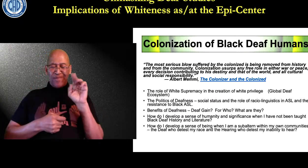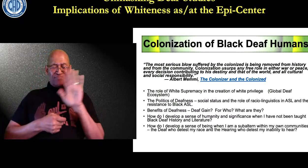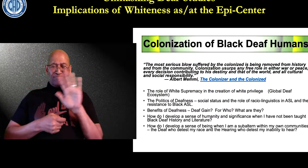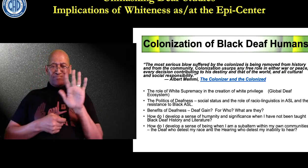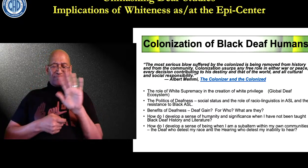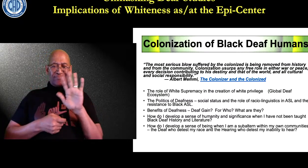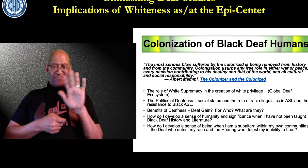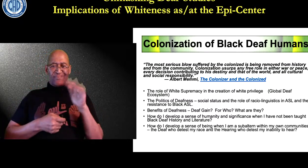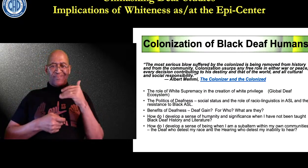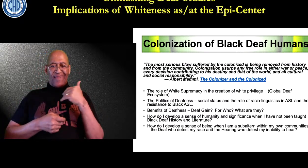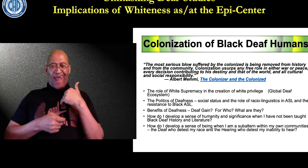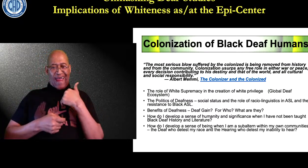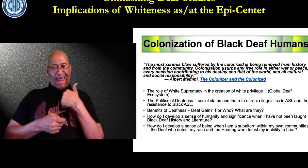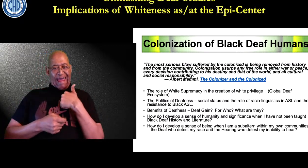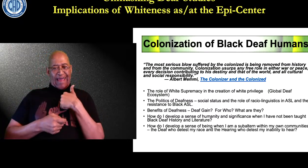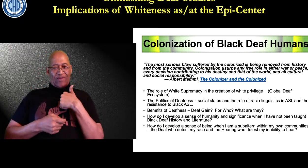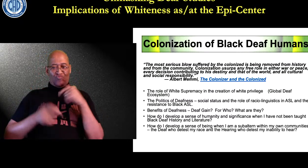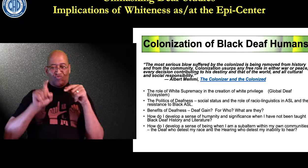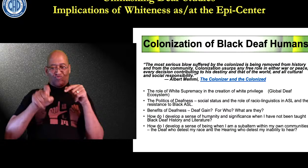question that.